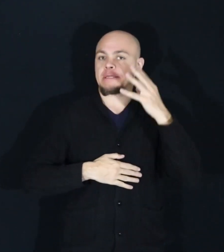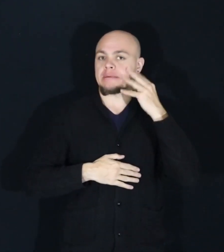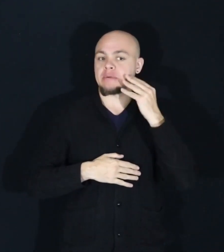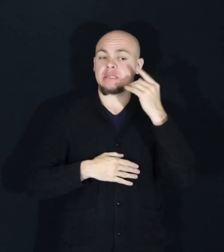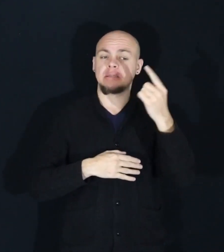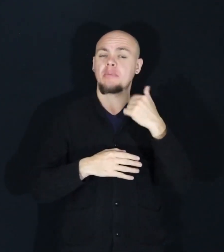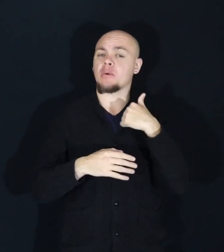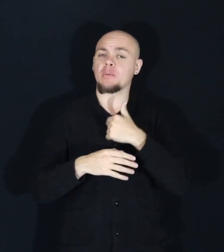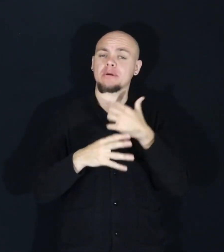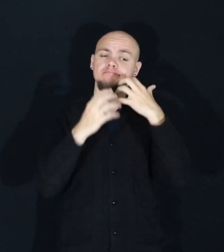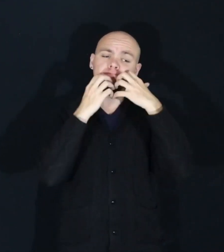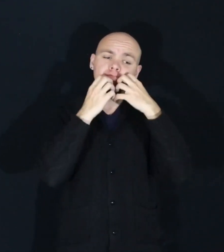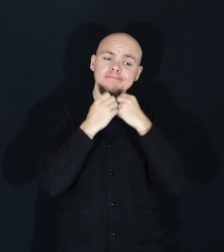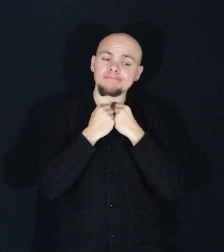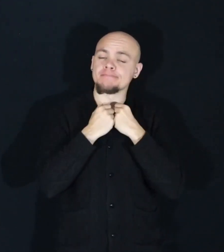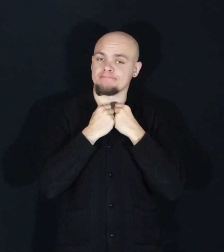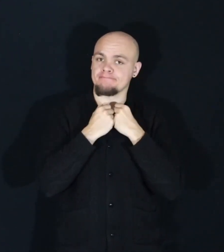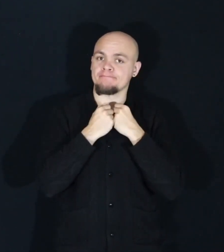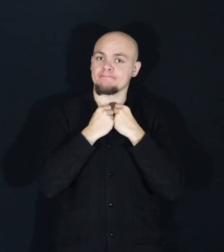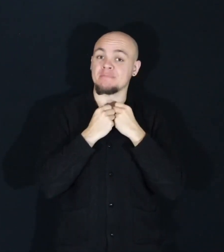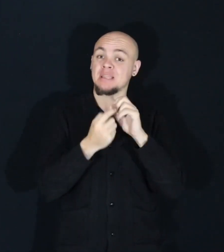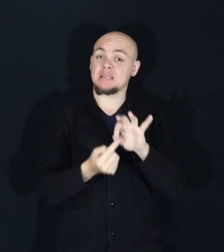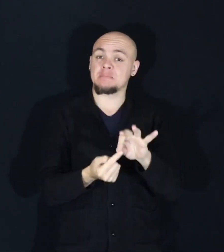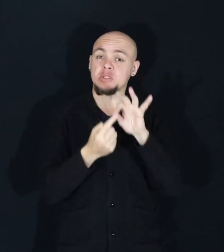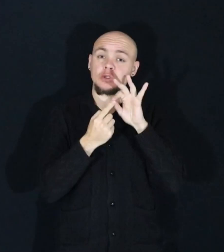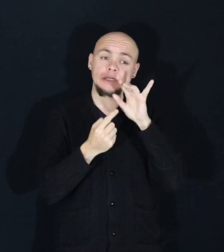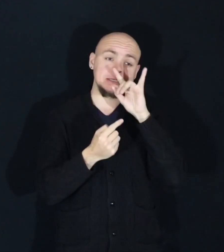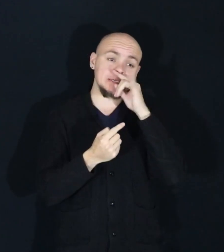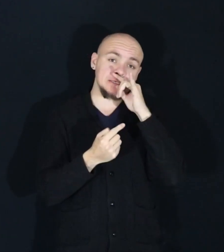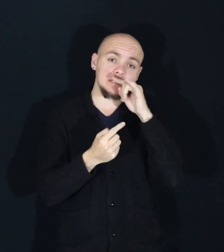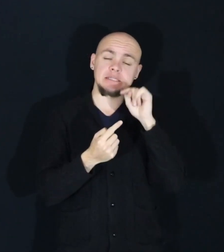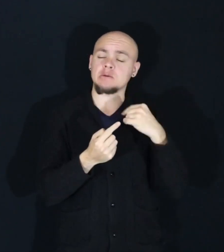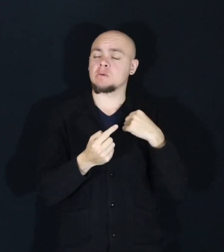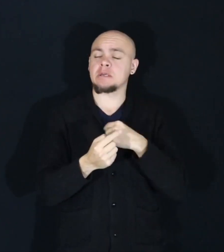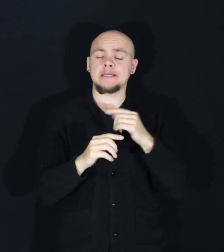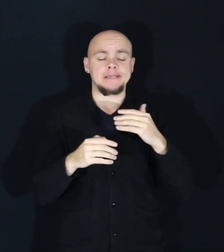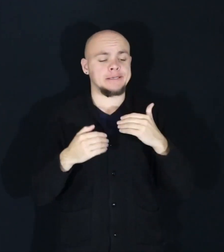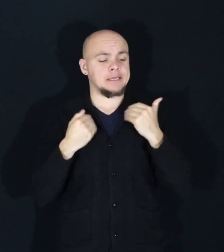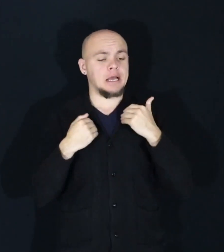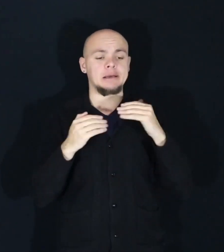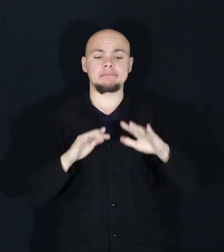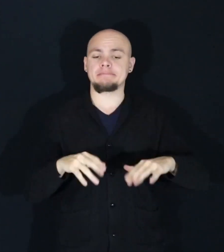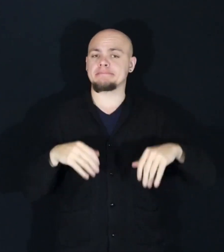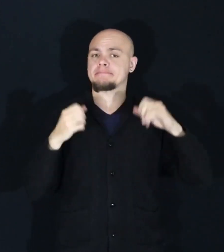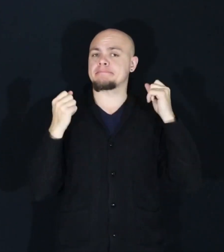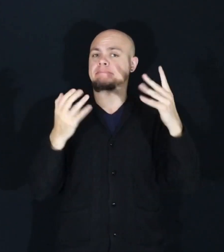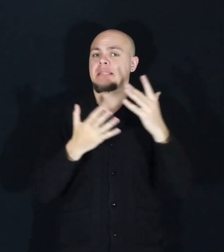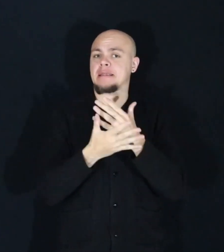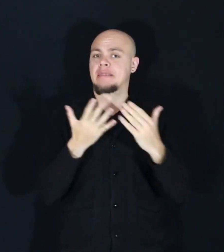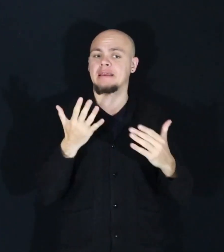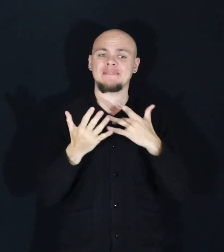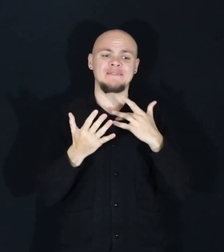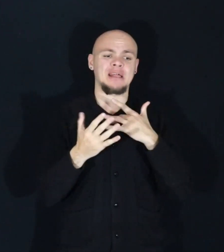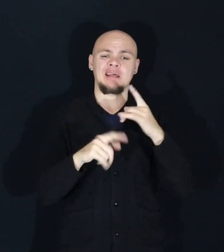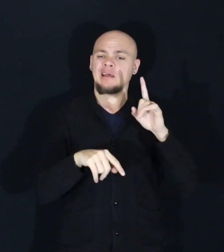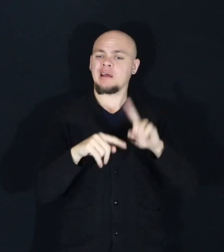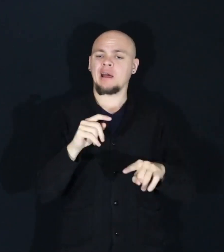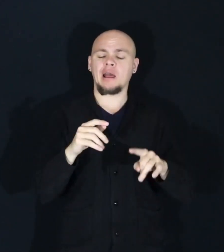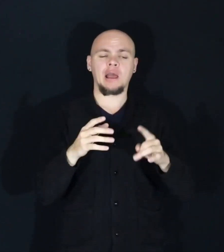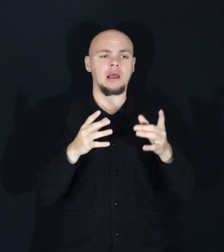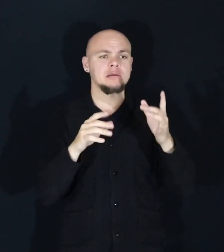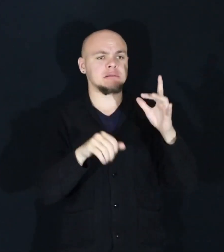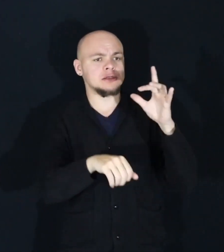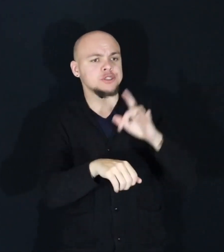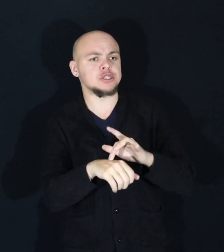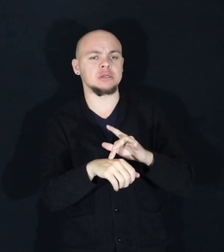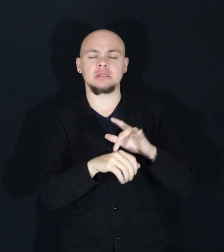cherished. Especially as kids, and when I was younger, there were so many things, feelings that didn't seem tangible. I